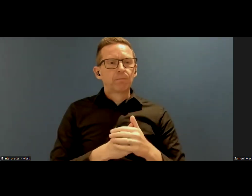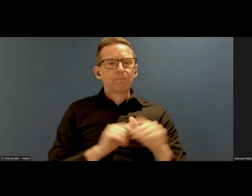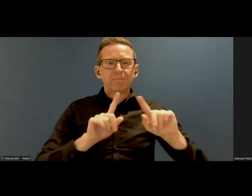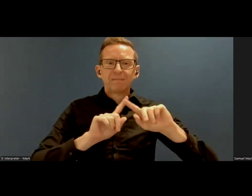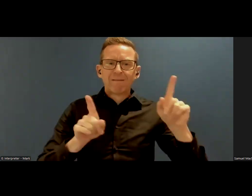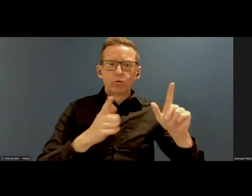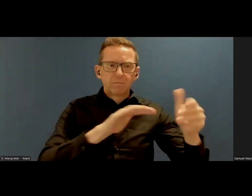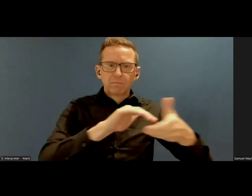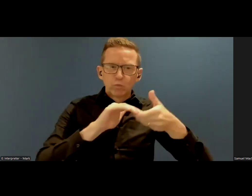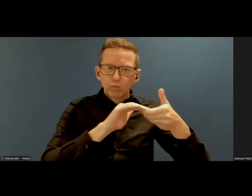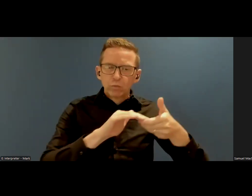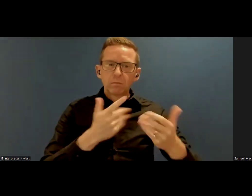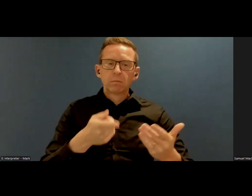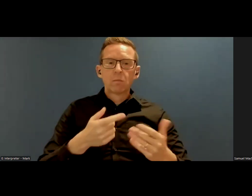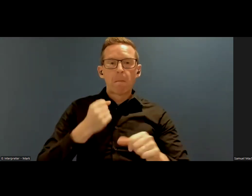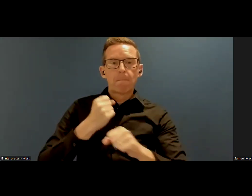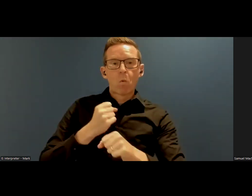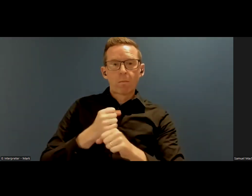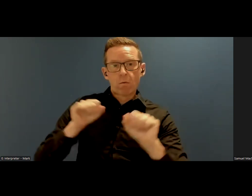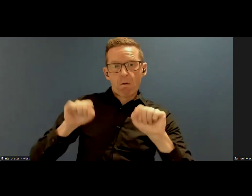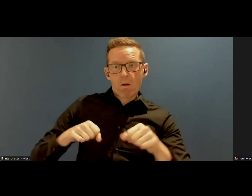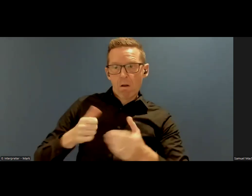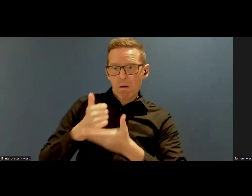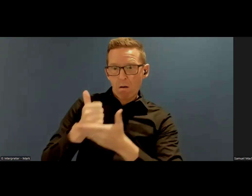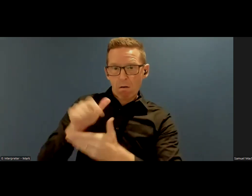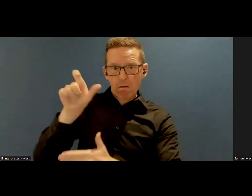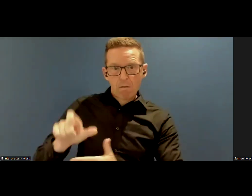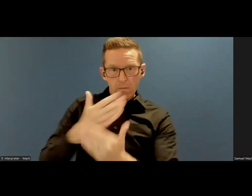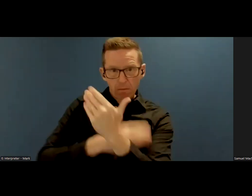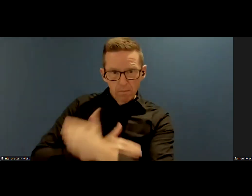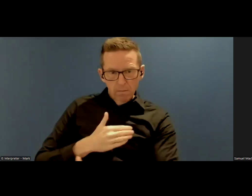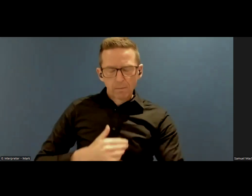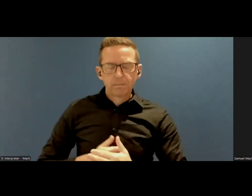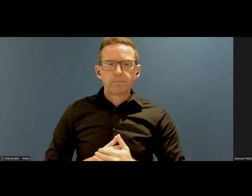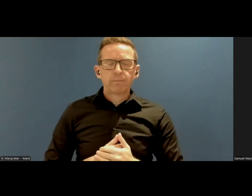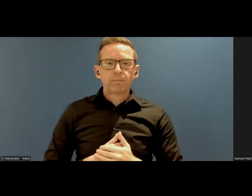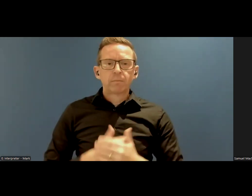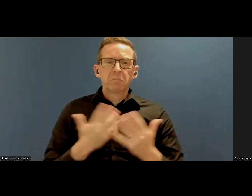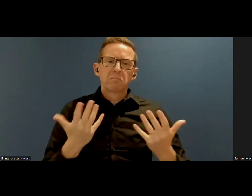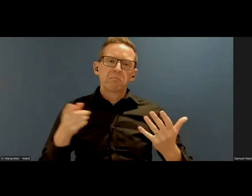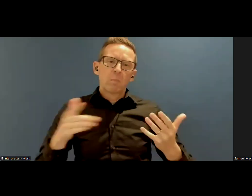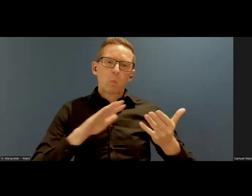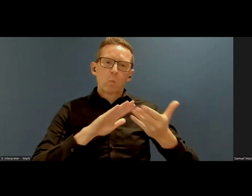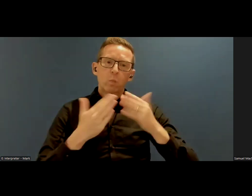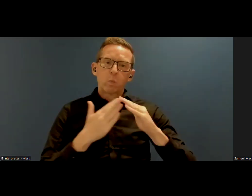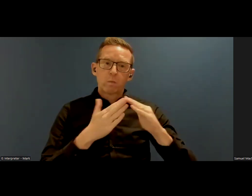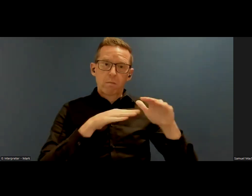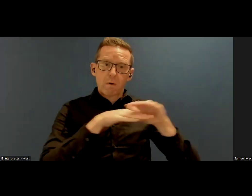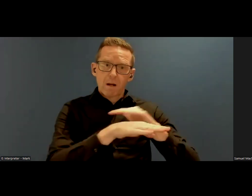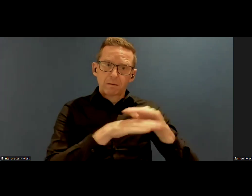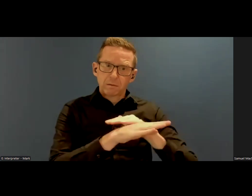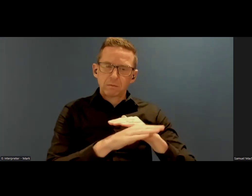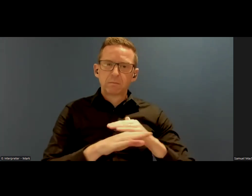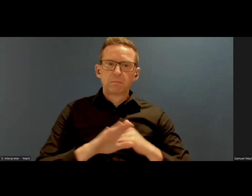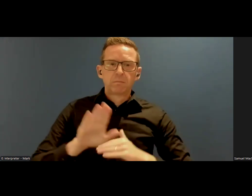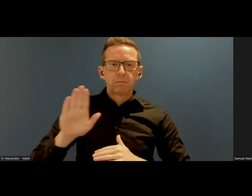employment, formal employment, community access to justice programs that could also alleviate the